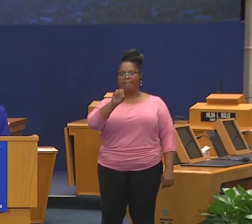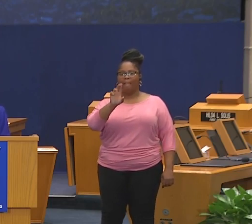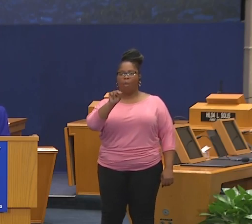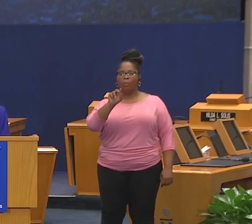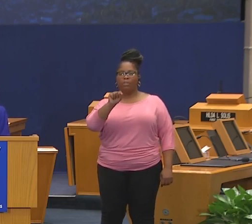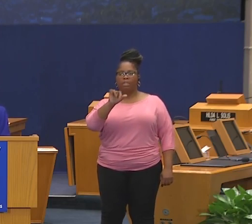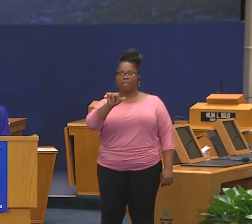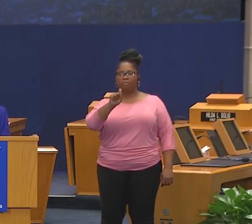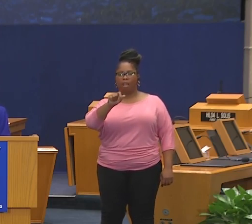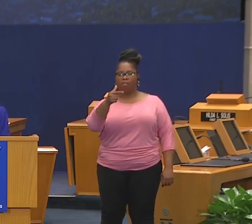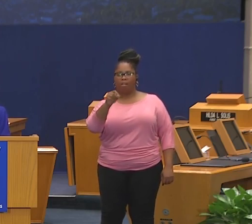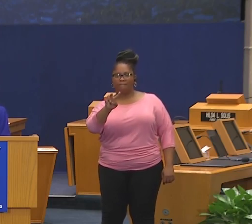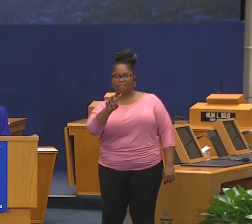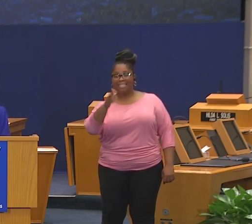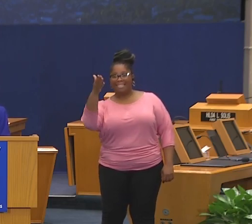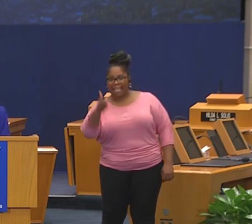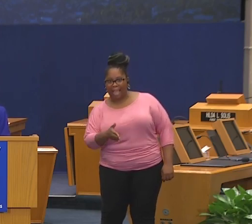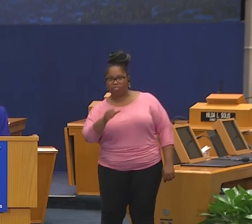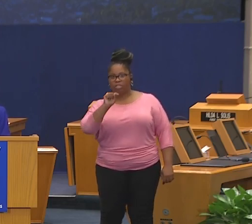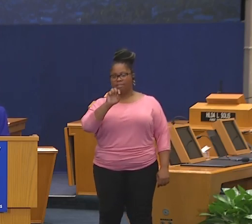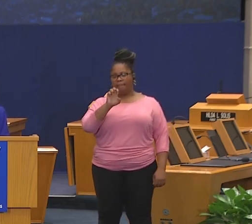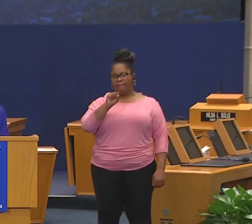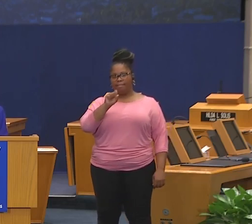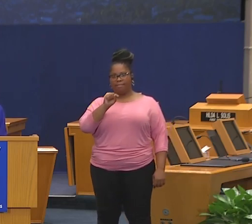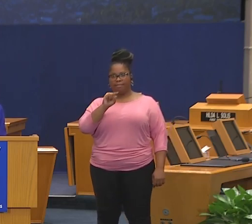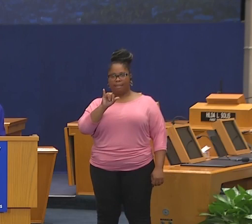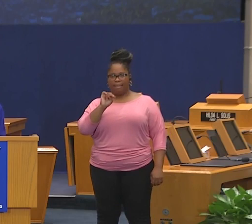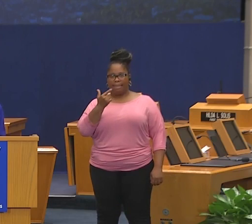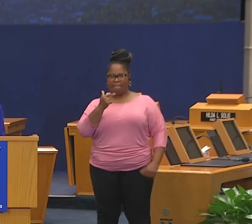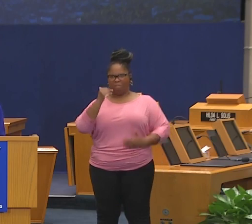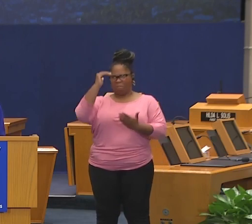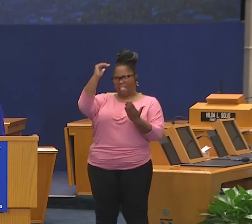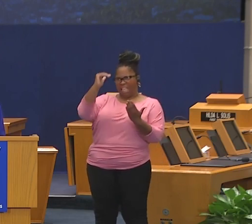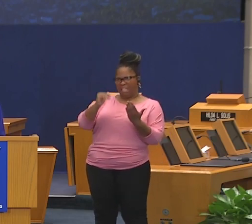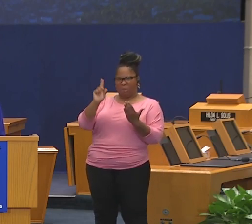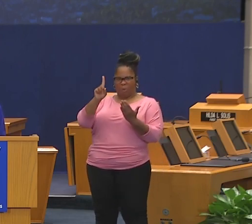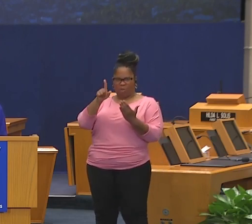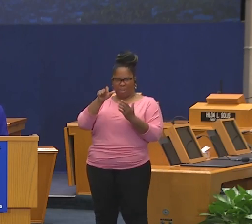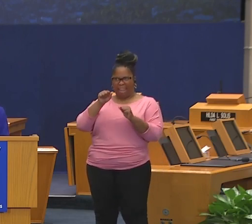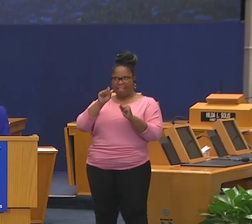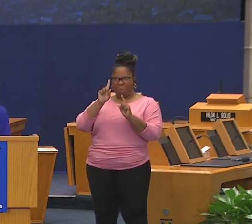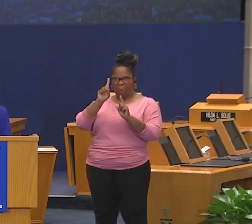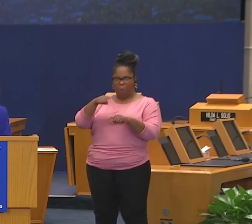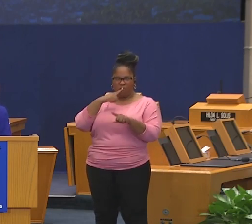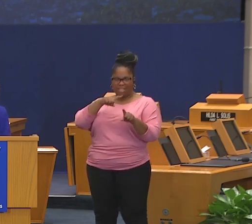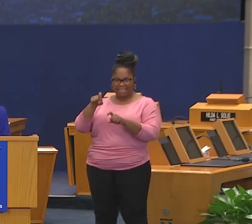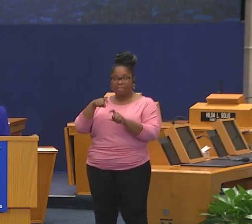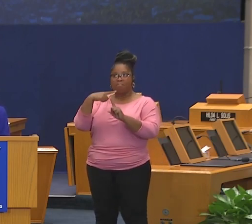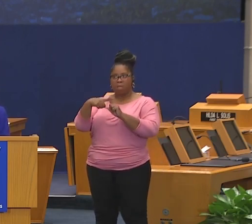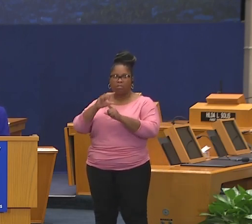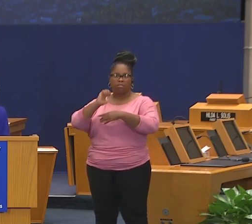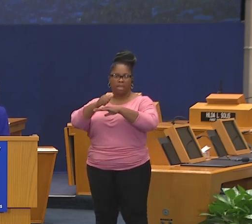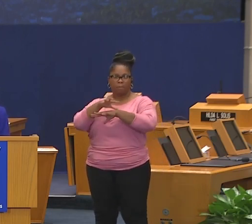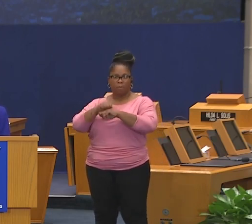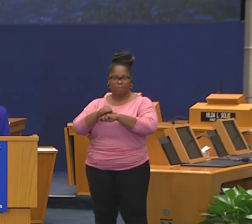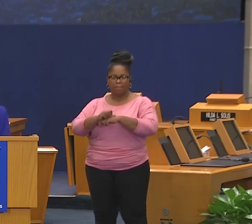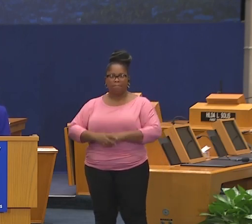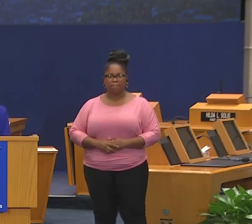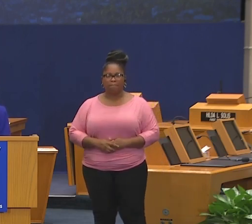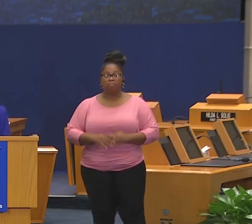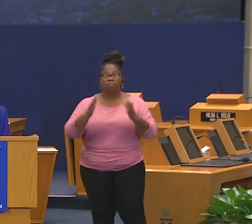covid19.lacounty.gov/testing for a list of testing sites and to schedule an appointment. I also want to mention that if your income has been